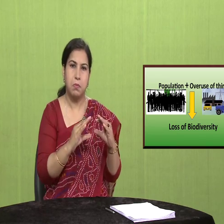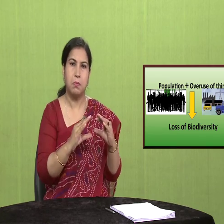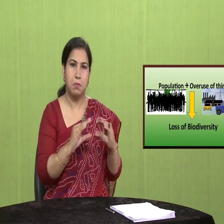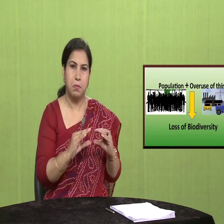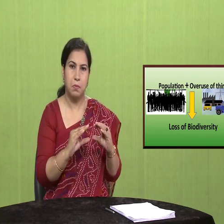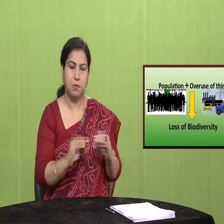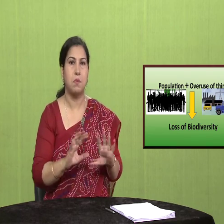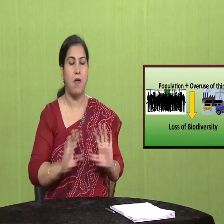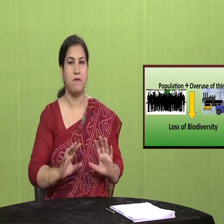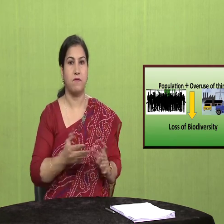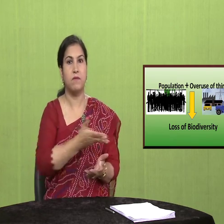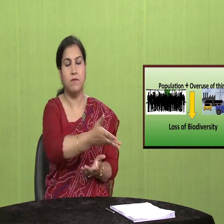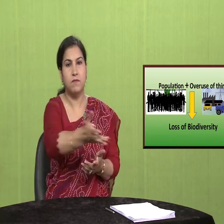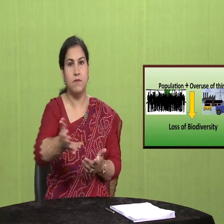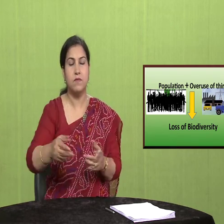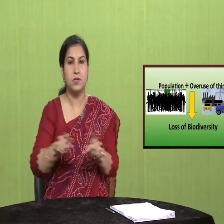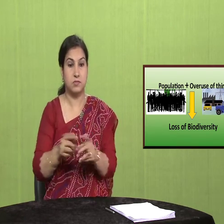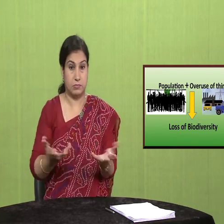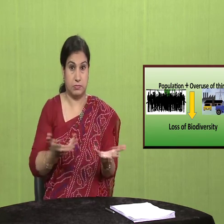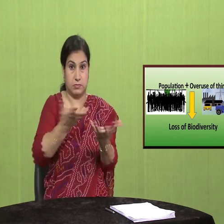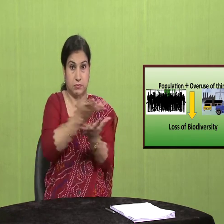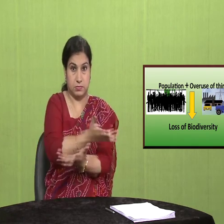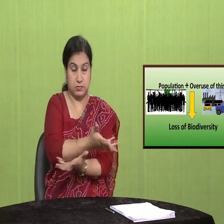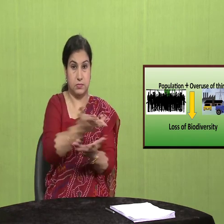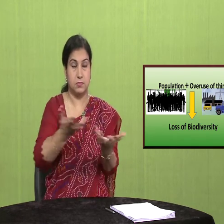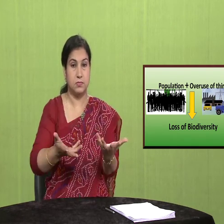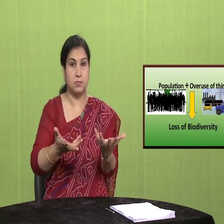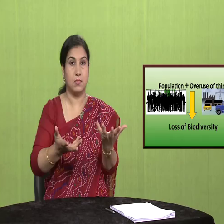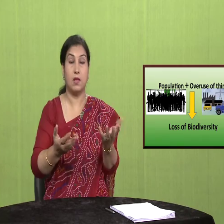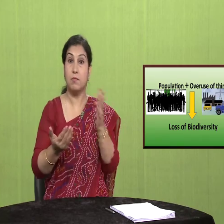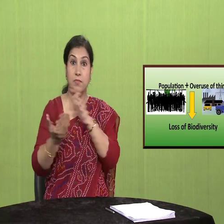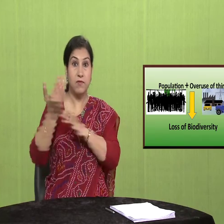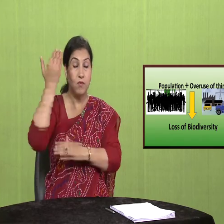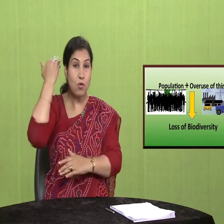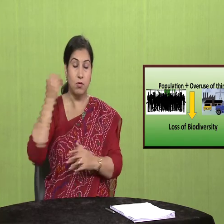delivering the goods and services for human existence.